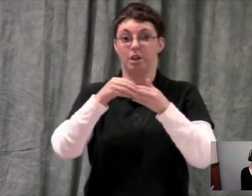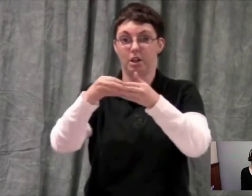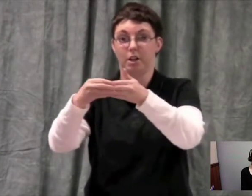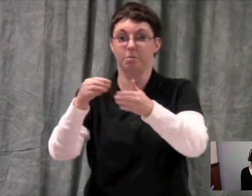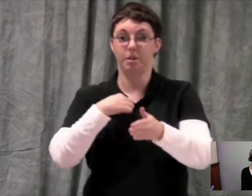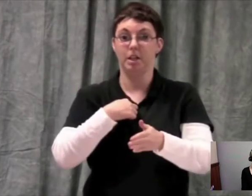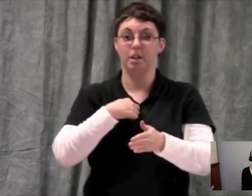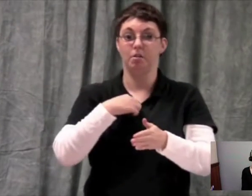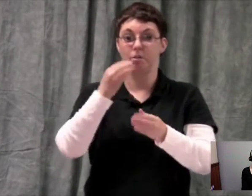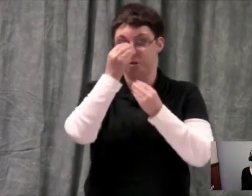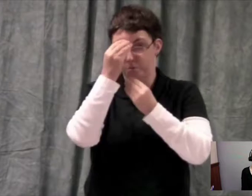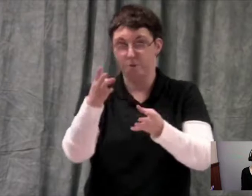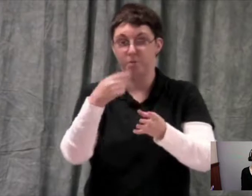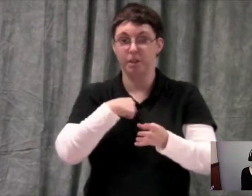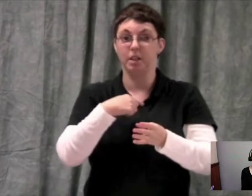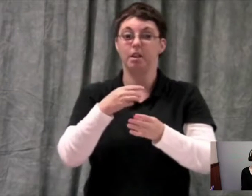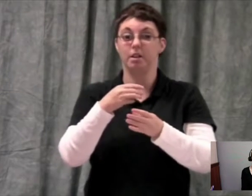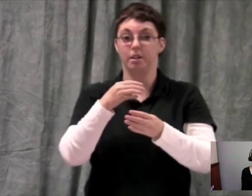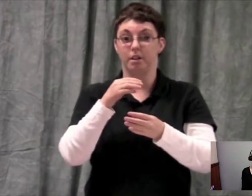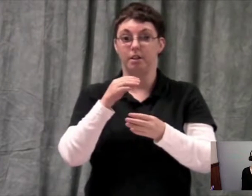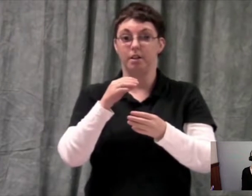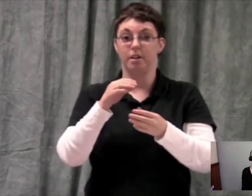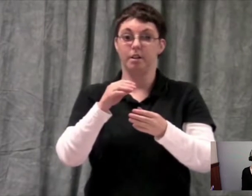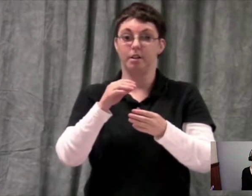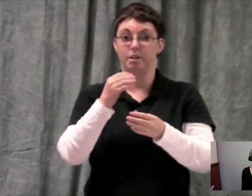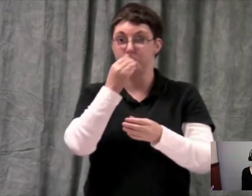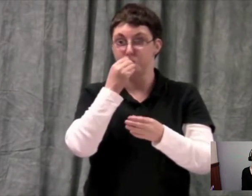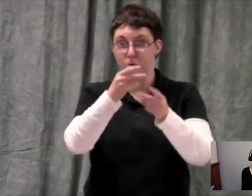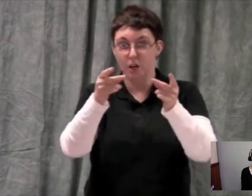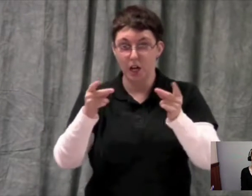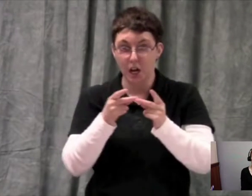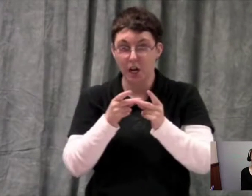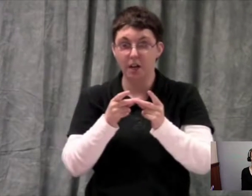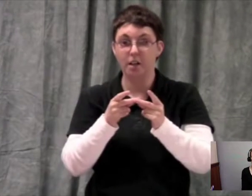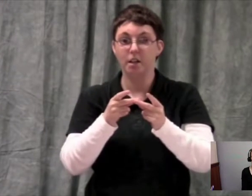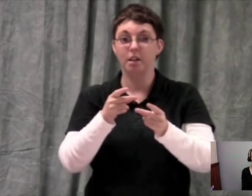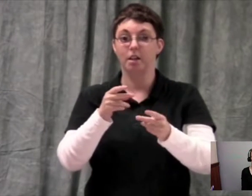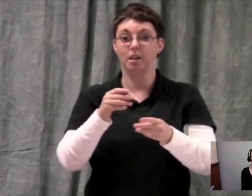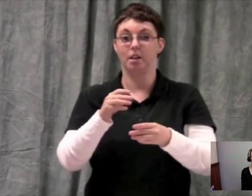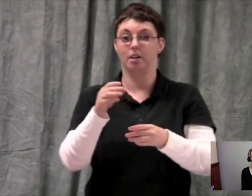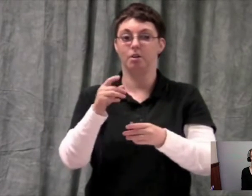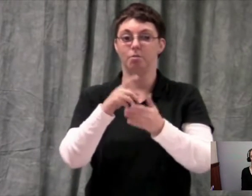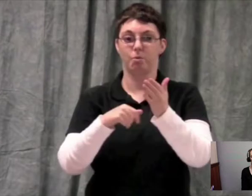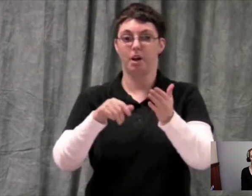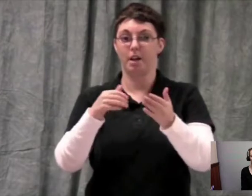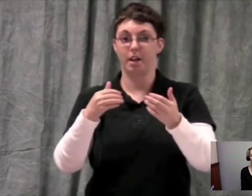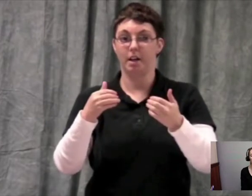someone is leading me, and we're like in a place or a restaurant. I would prefer them to explain